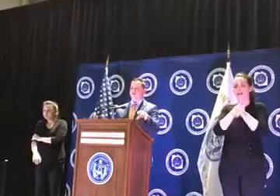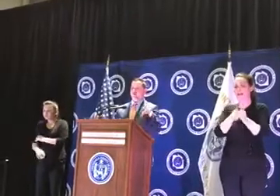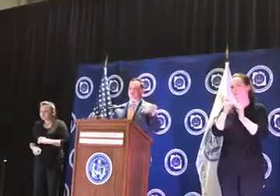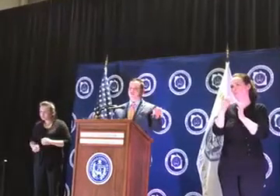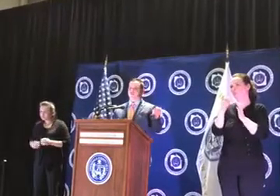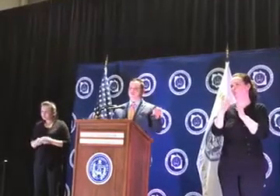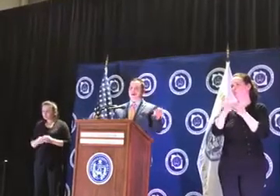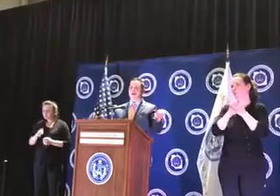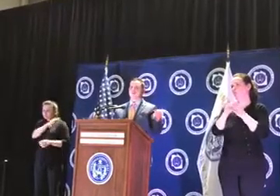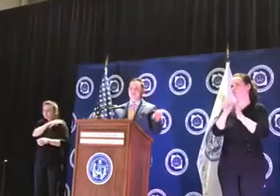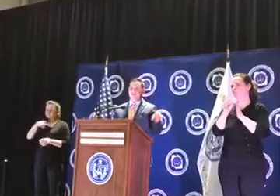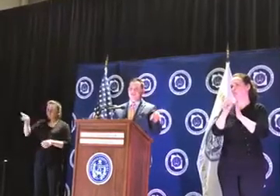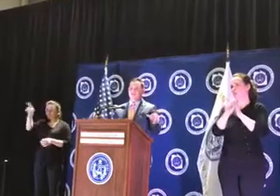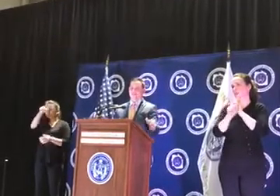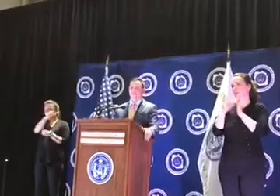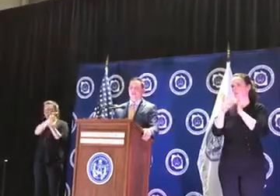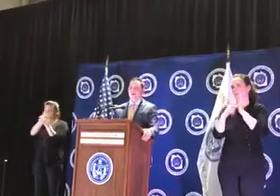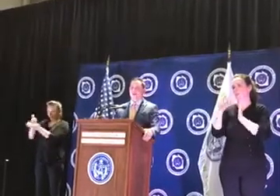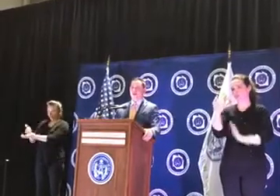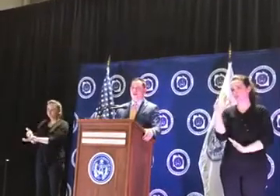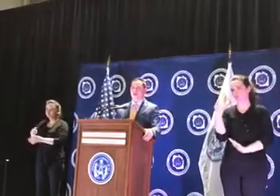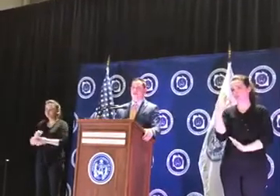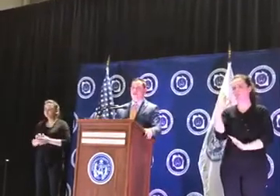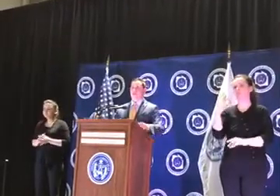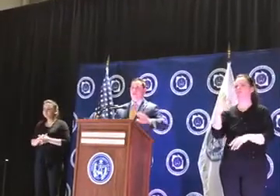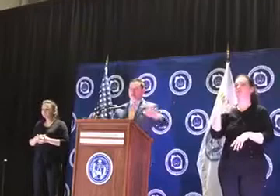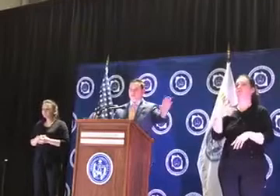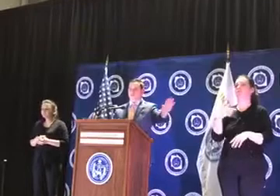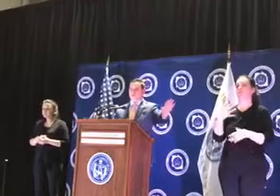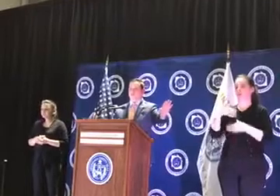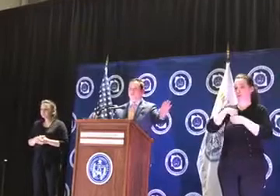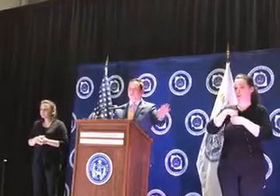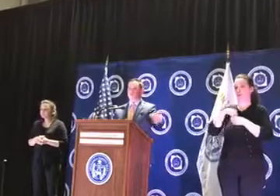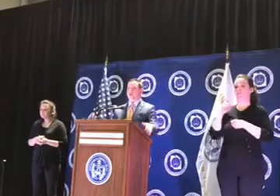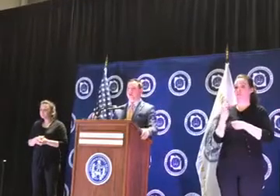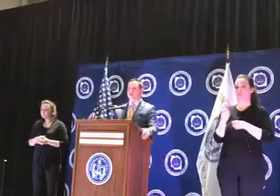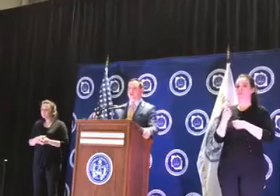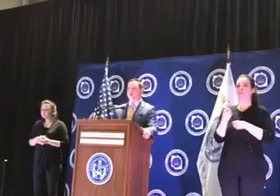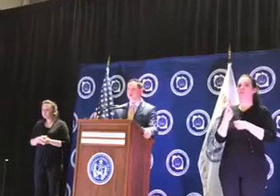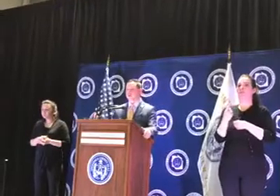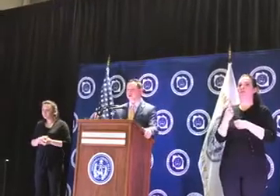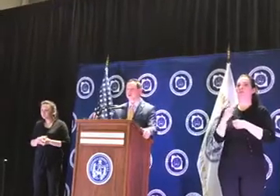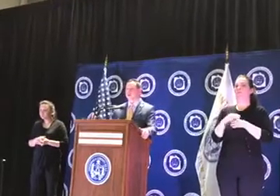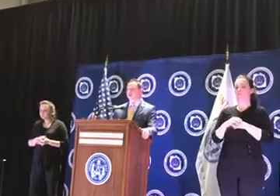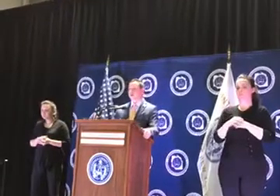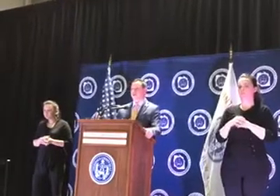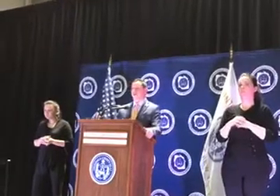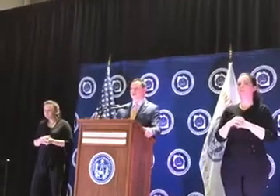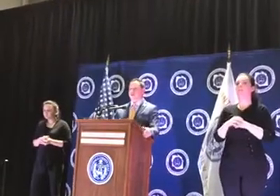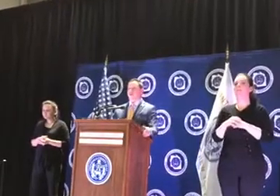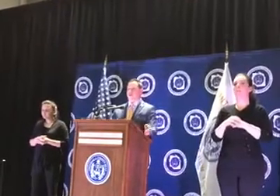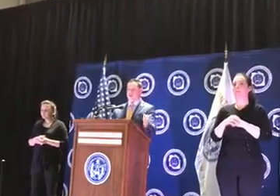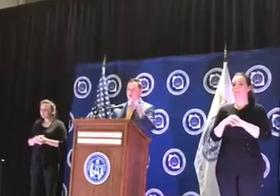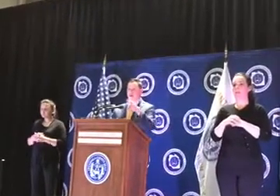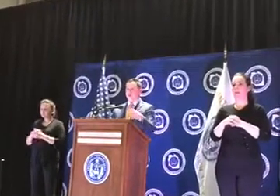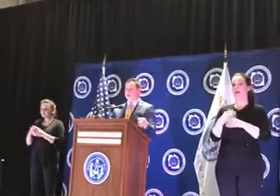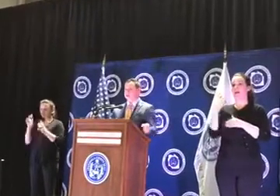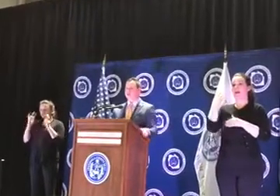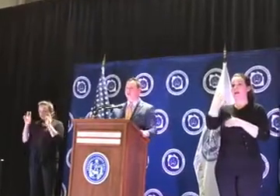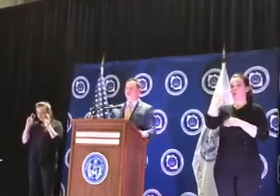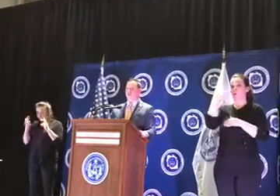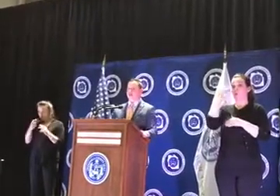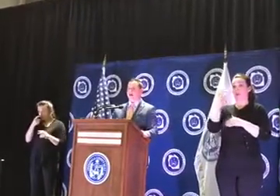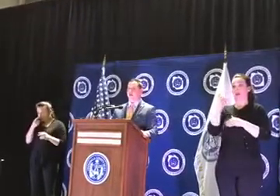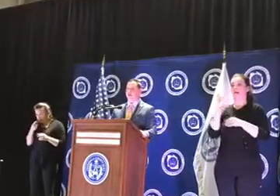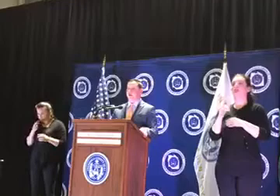other communities have run out of testing to the west of us, specifically larger communities. So that's a challenge. When you talked earlier,